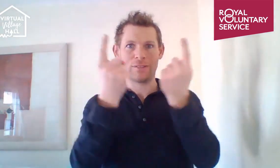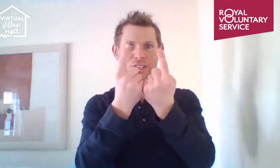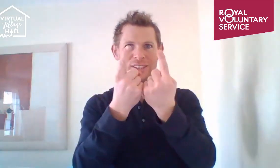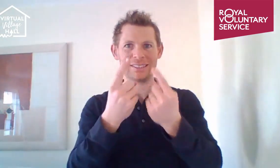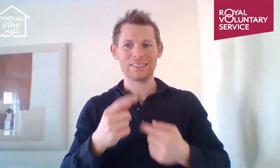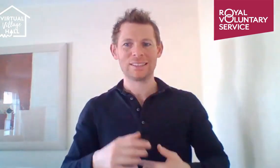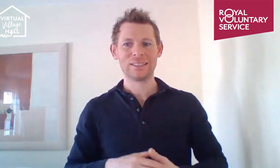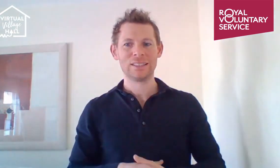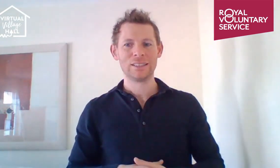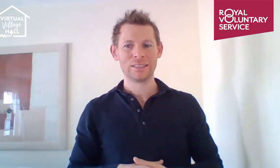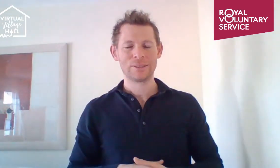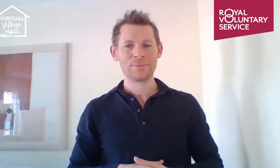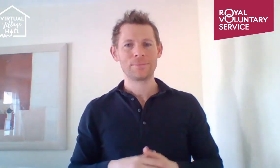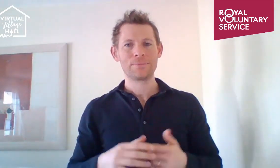Okay, so university,